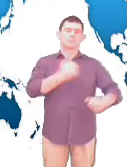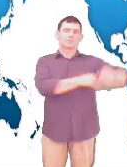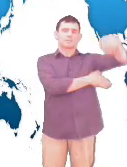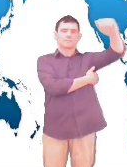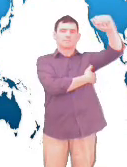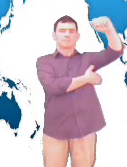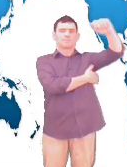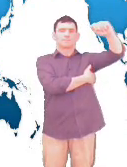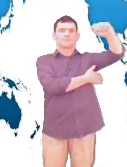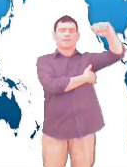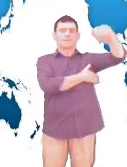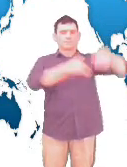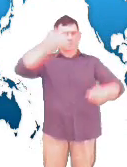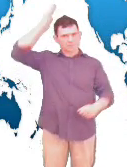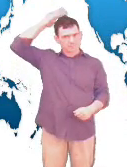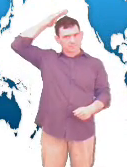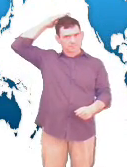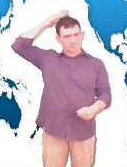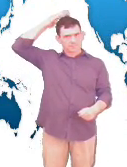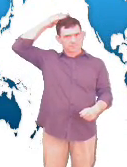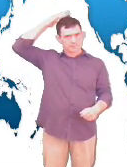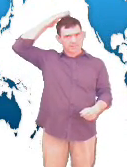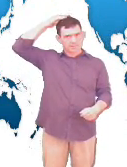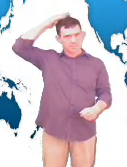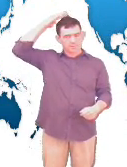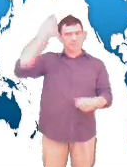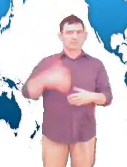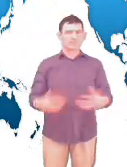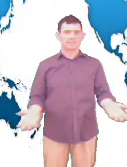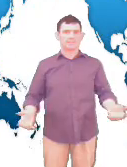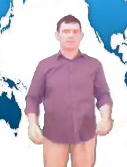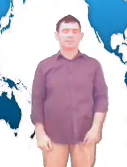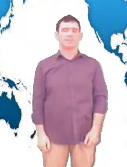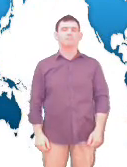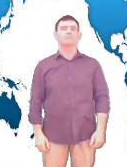number. That number. That number. Take a deep breath in.